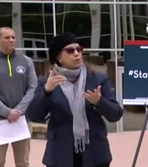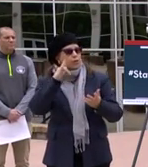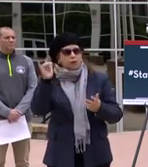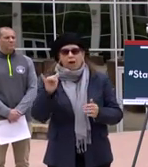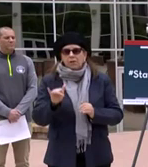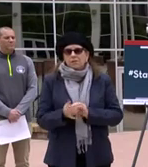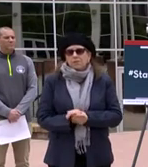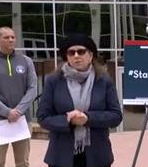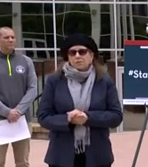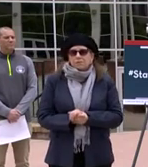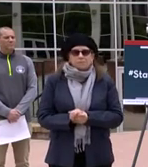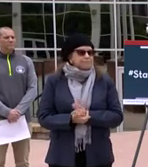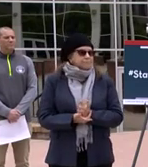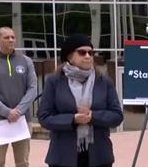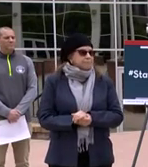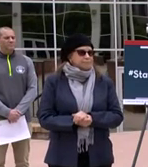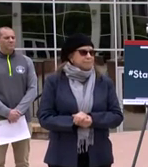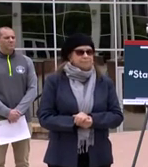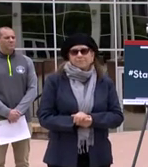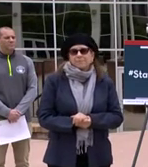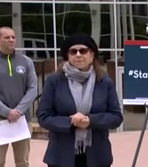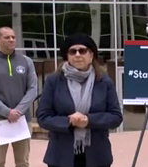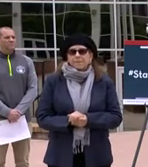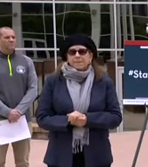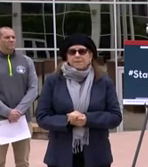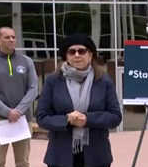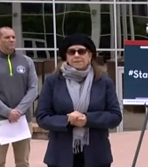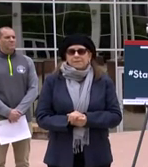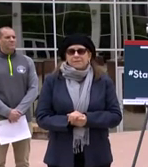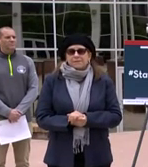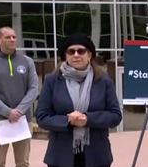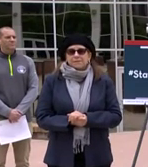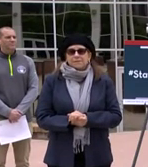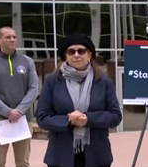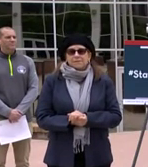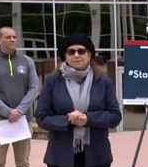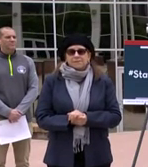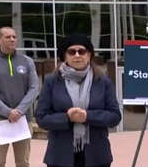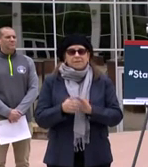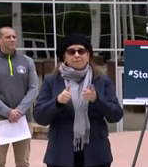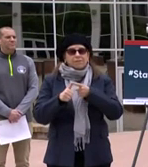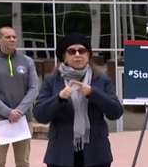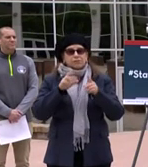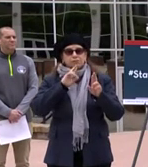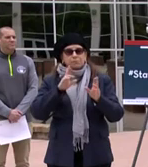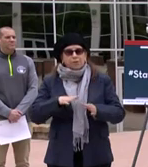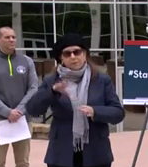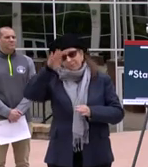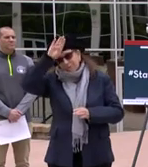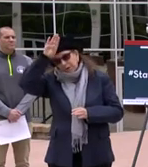our first responders at fire, at DOC, for DOC, and for